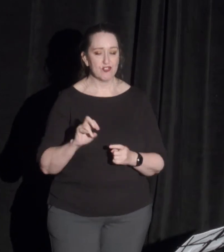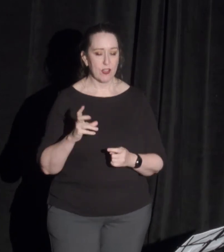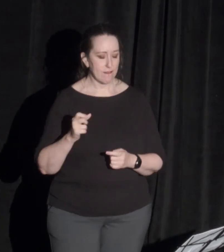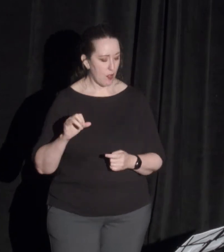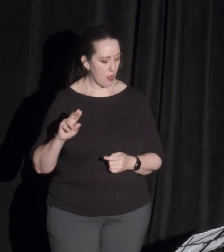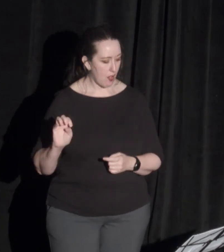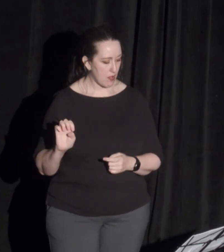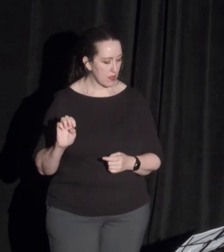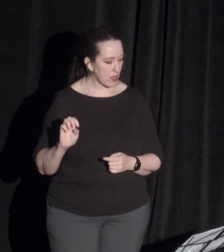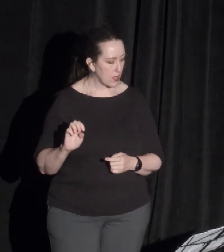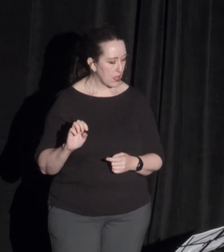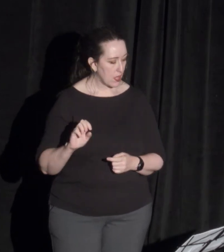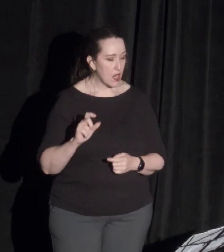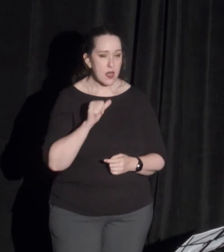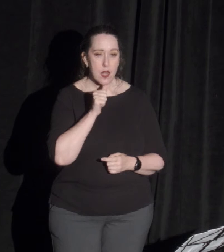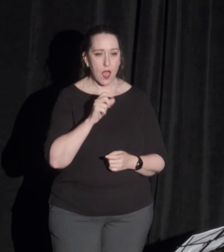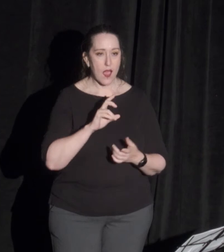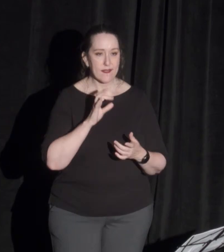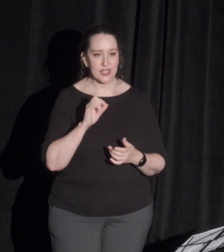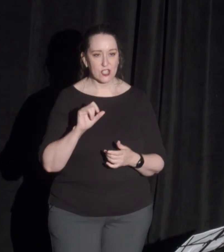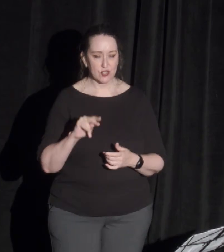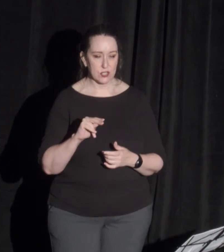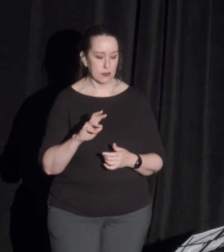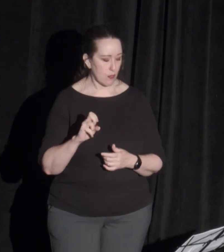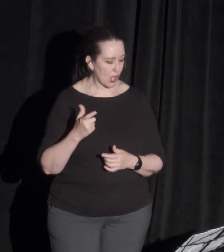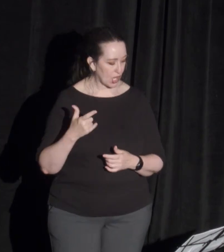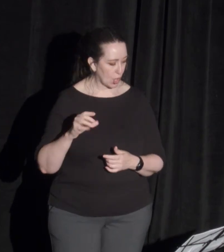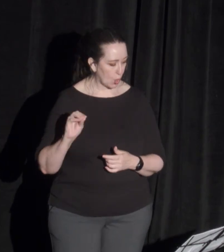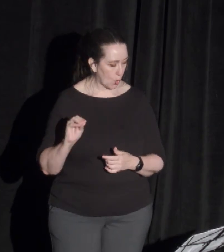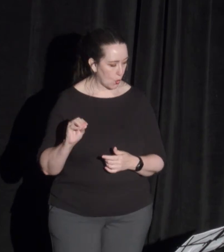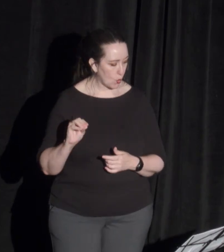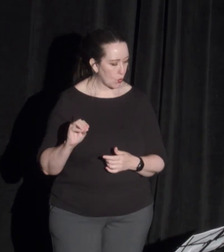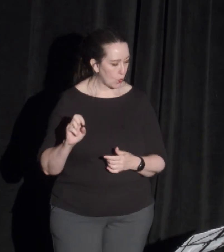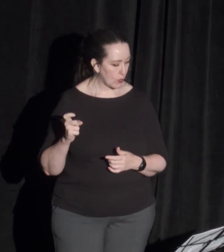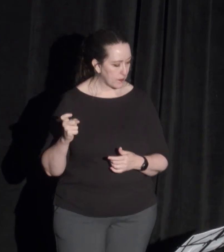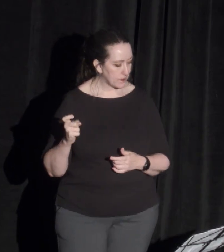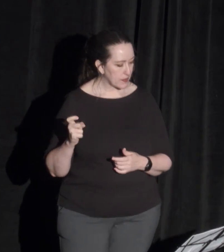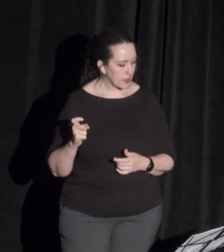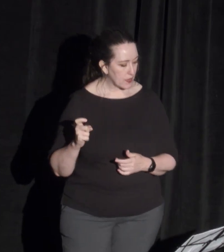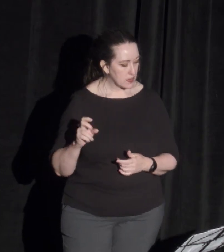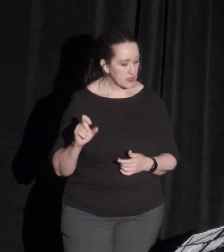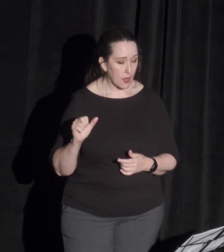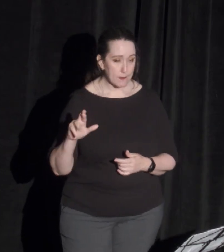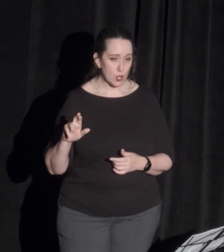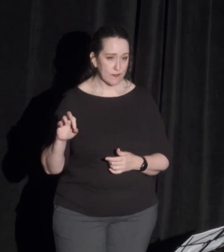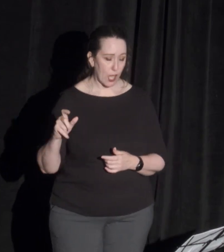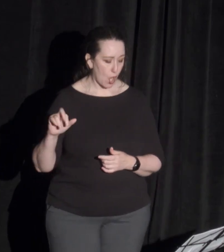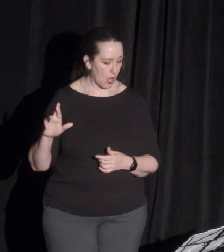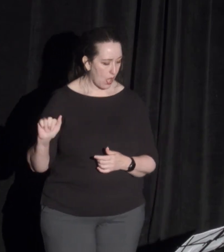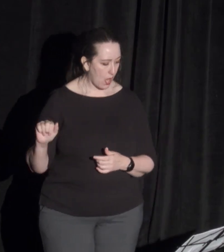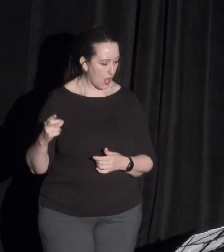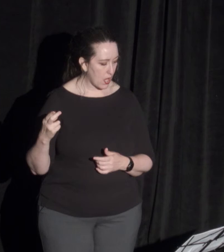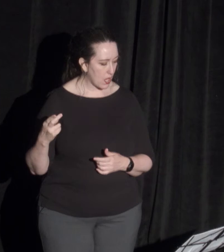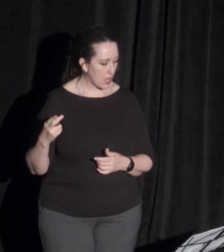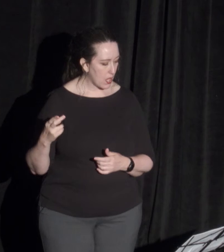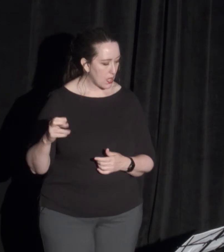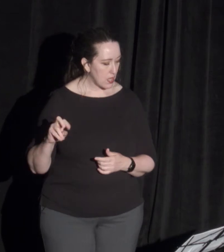editor Margot Weston, guest editors Summer Farah and Nadia Shamez,